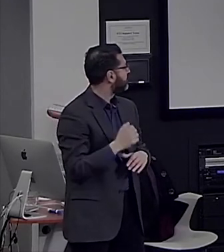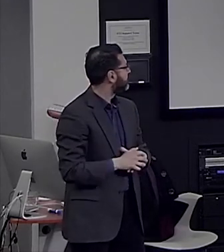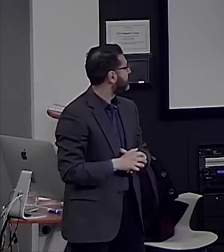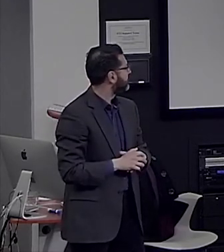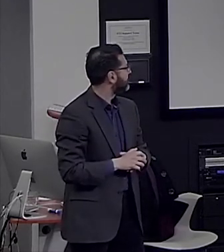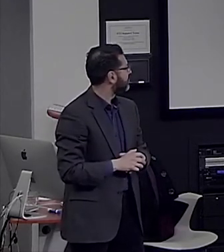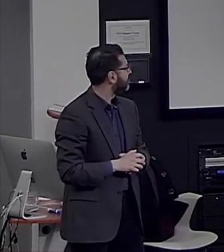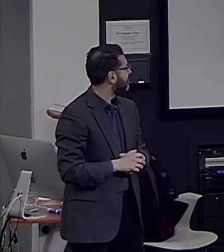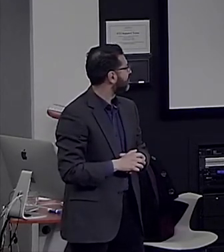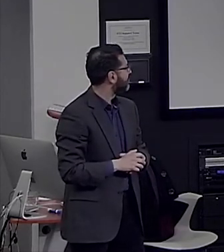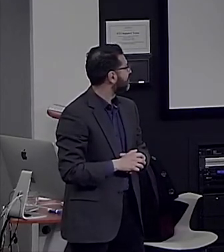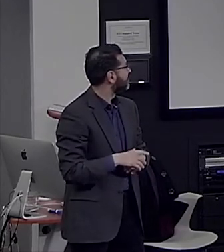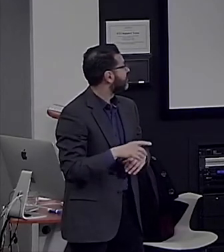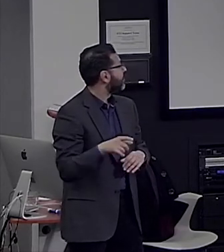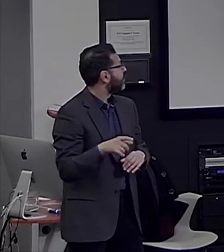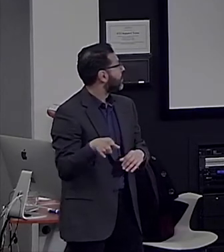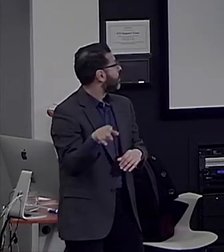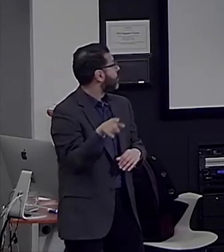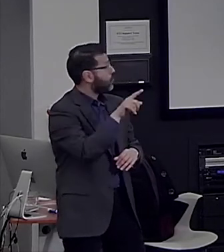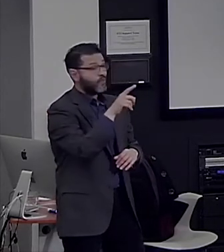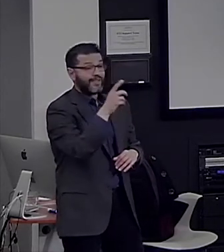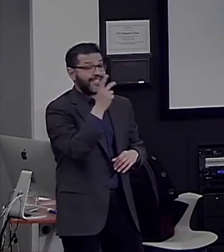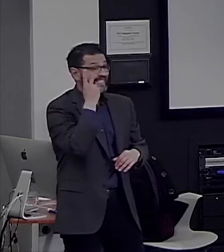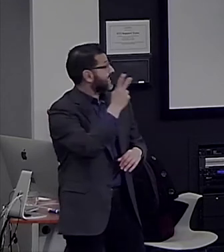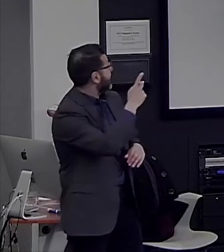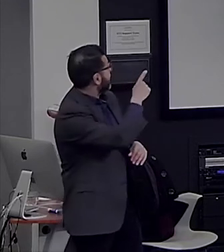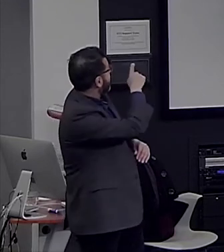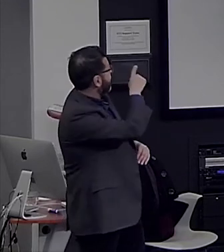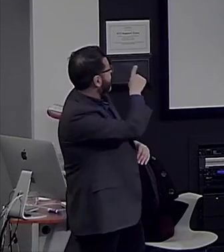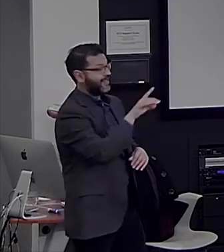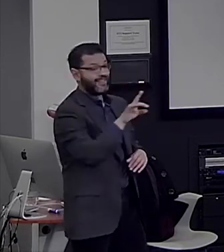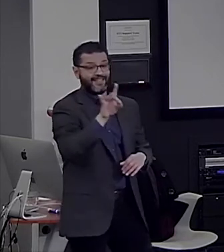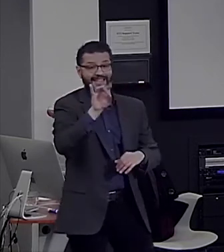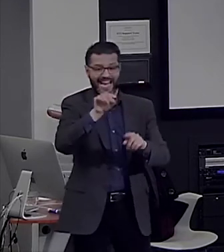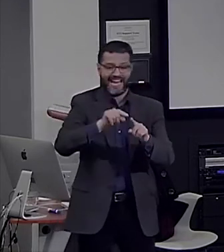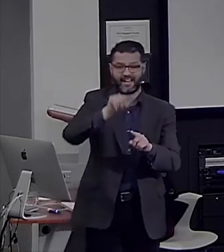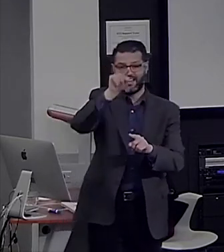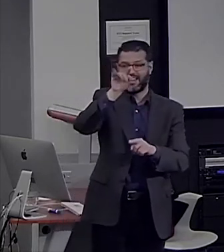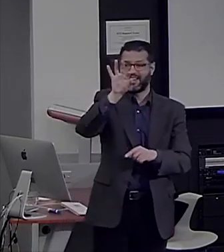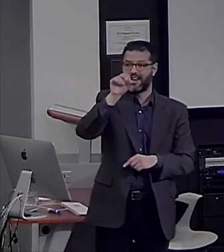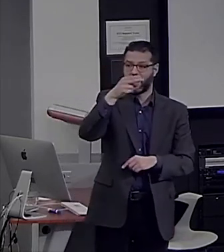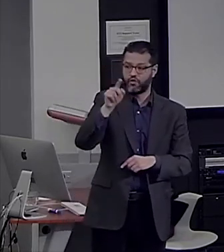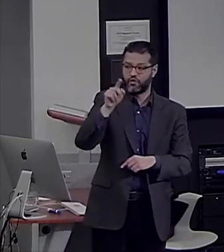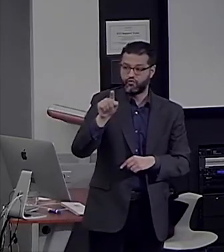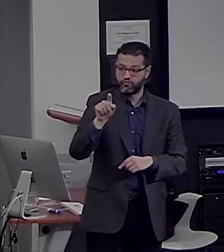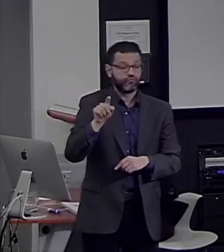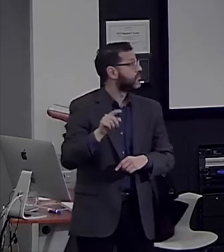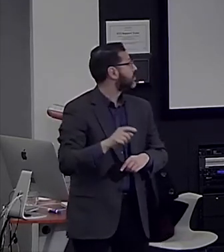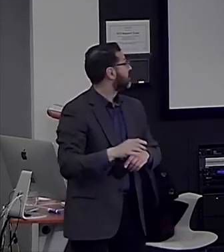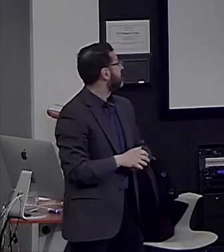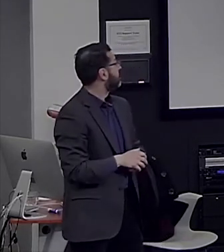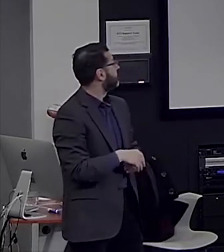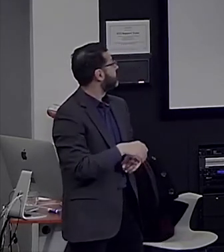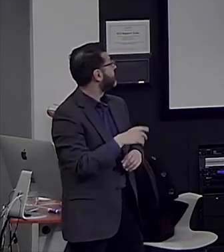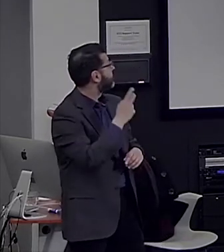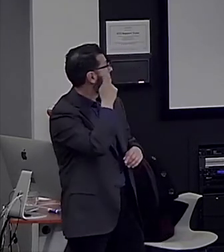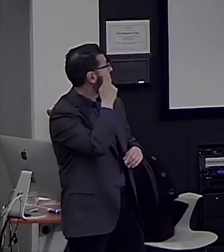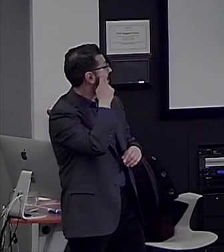what you can see is that again this is 80 to 90 Hertz and you can see the actives